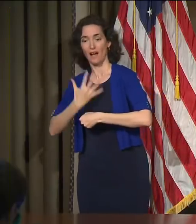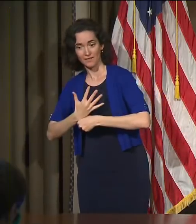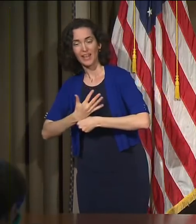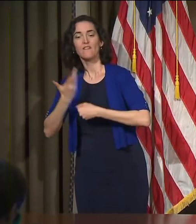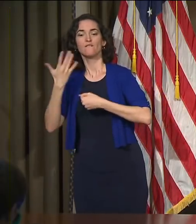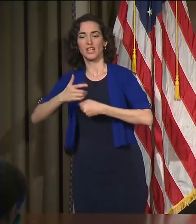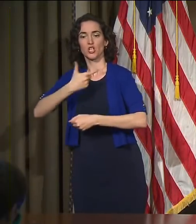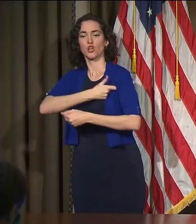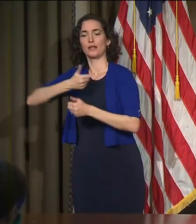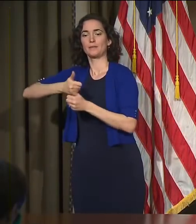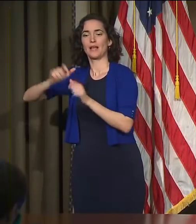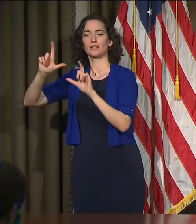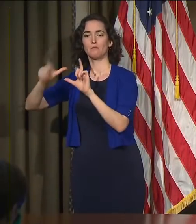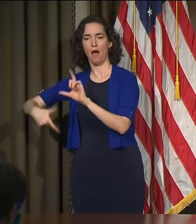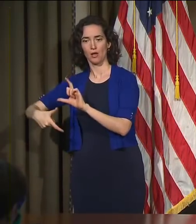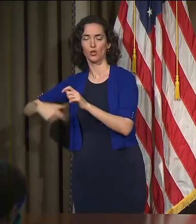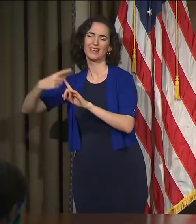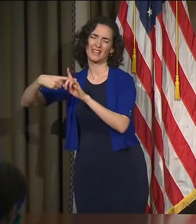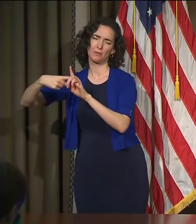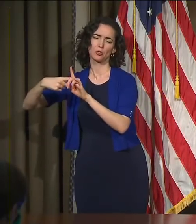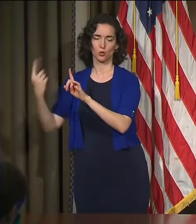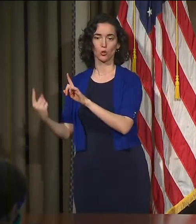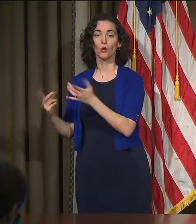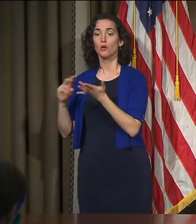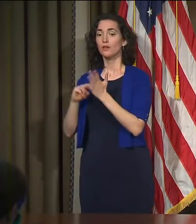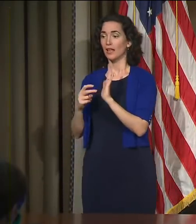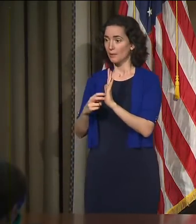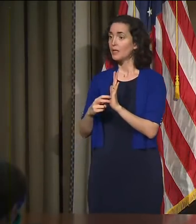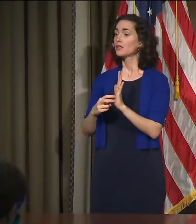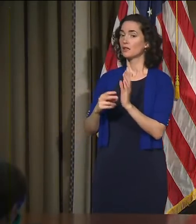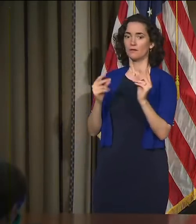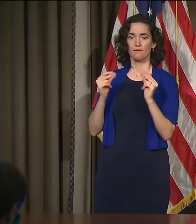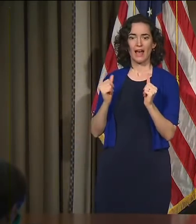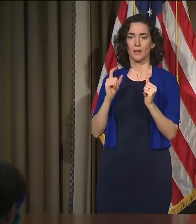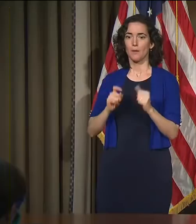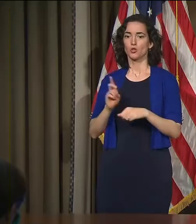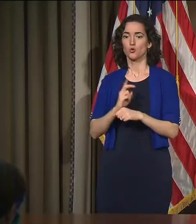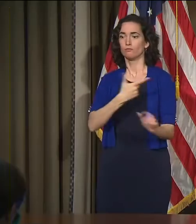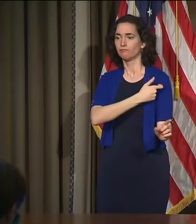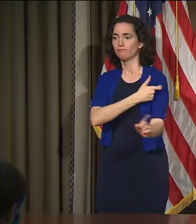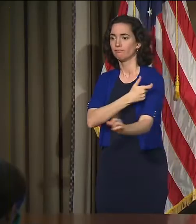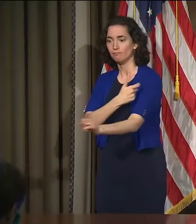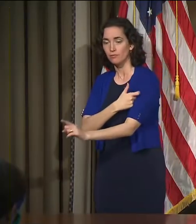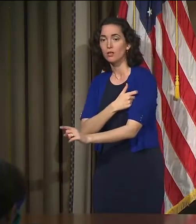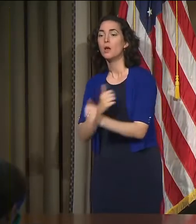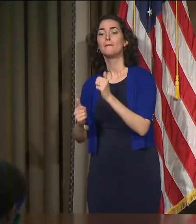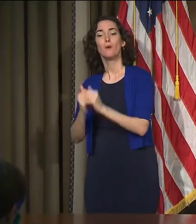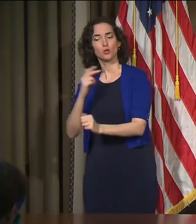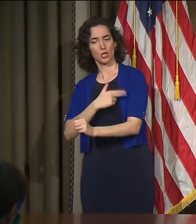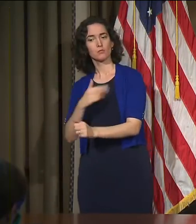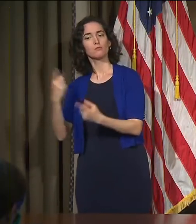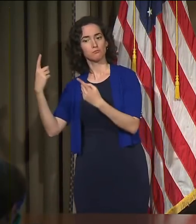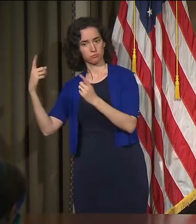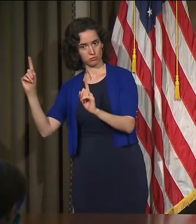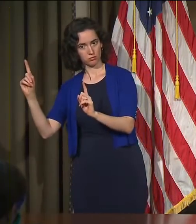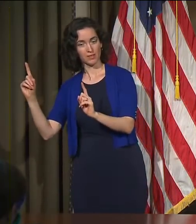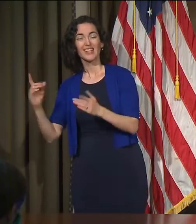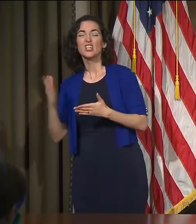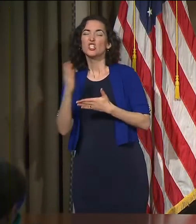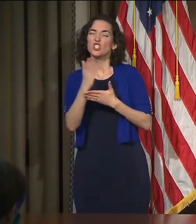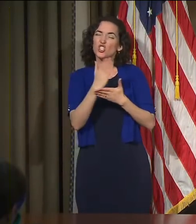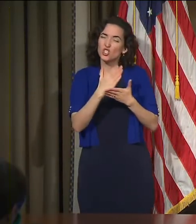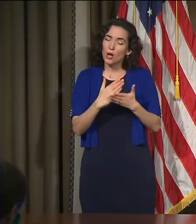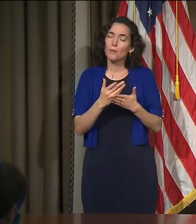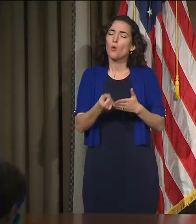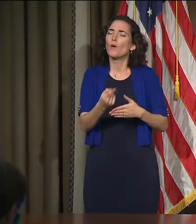it expires based on temperature. So we found hospitals have been able to do that. There's been a couple instances where they ended the day with a few